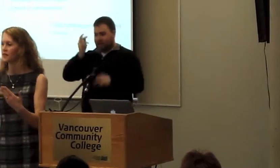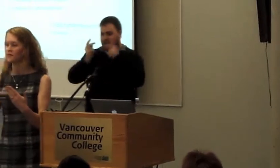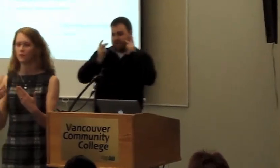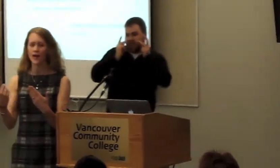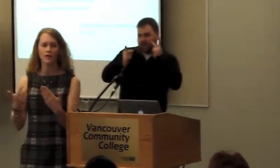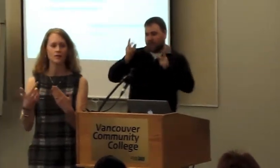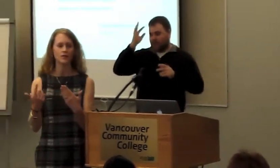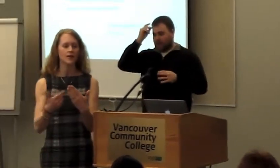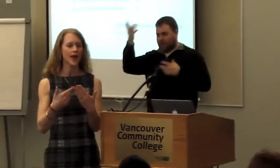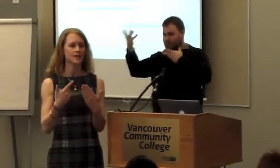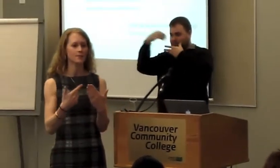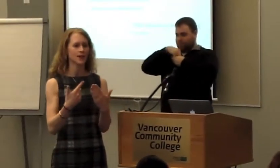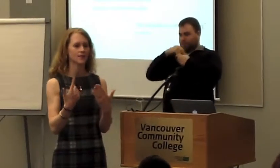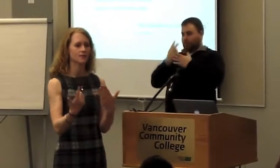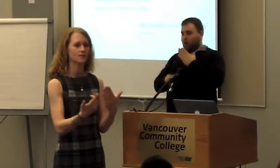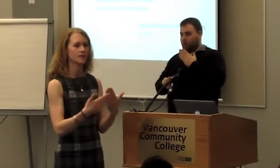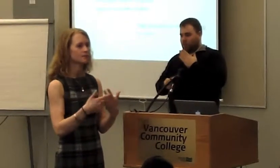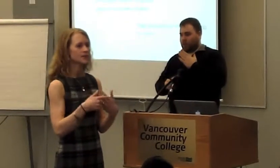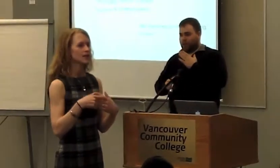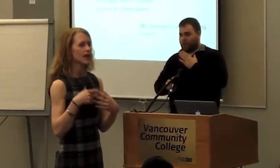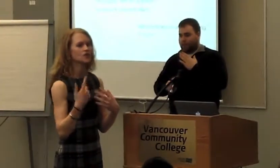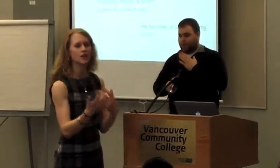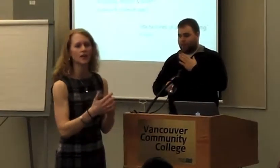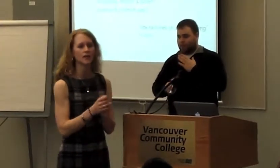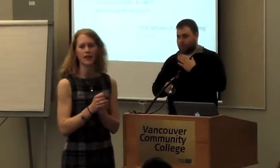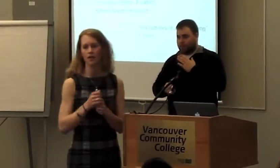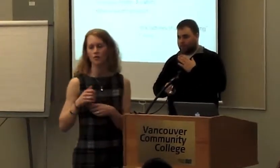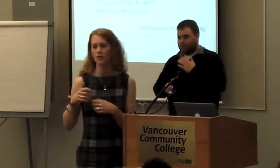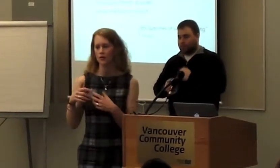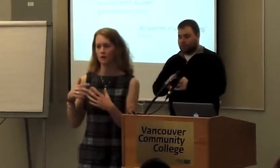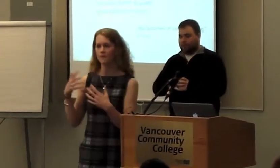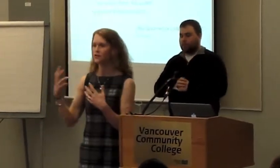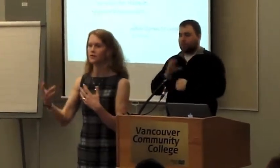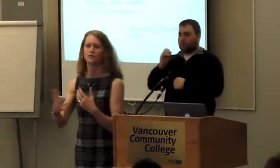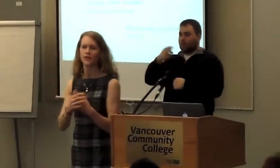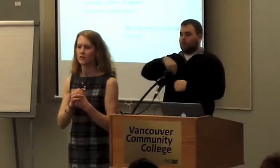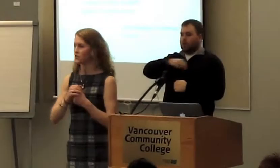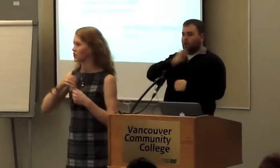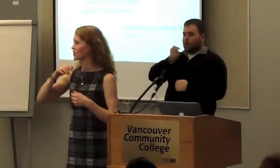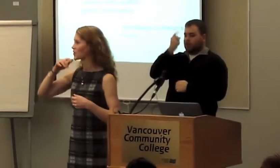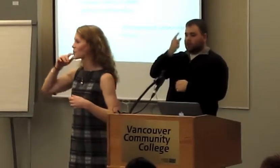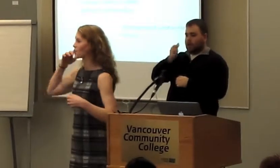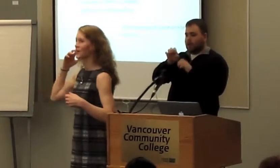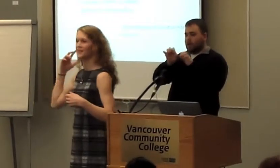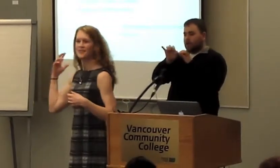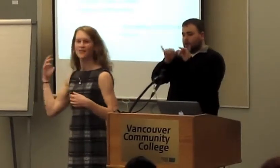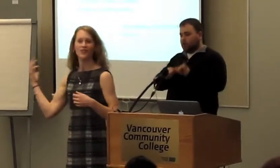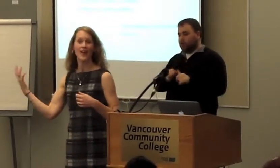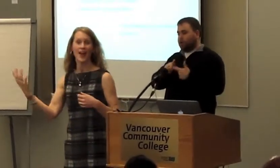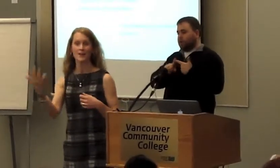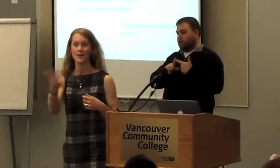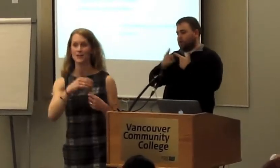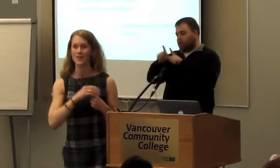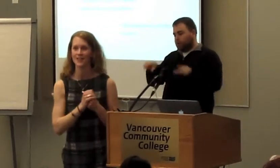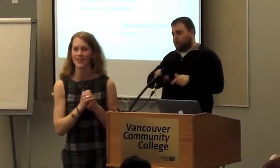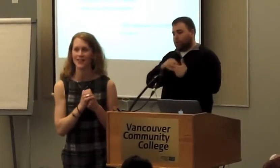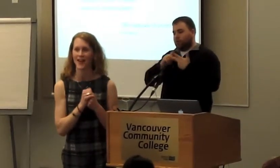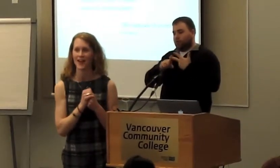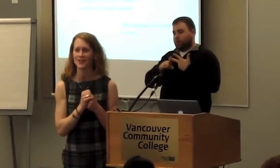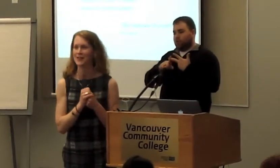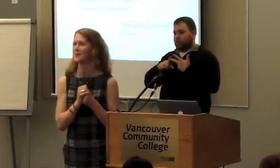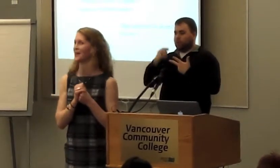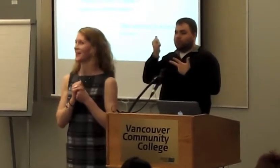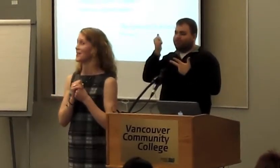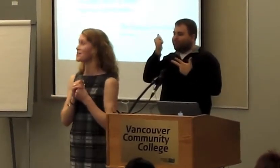our lessons around aspects of engineering or features of literature or aspects of